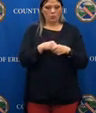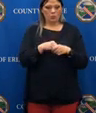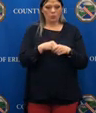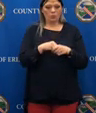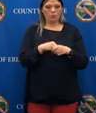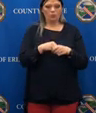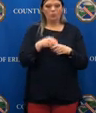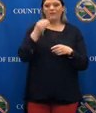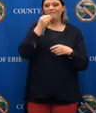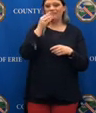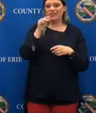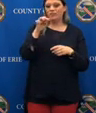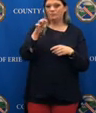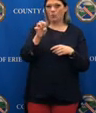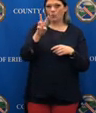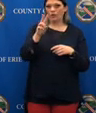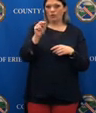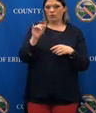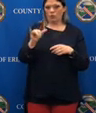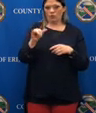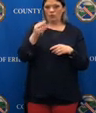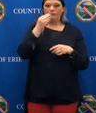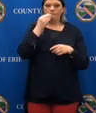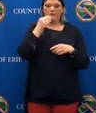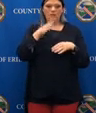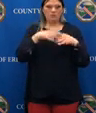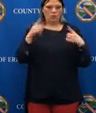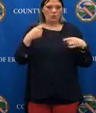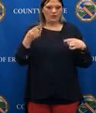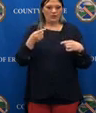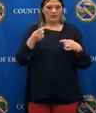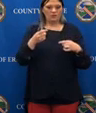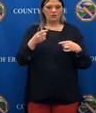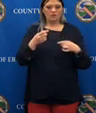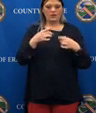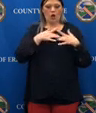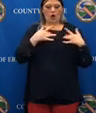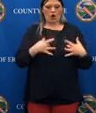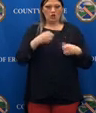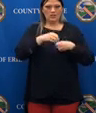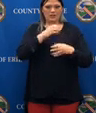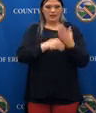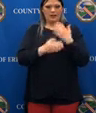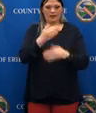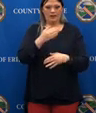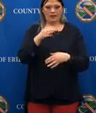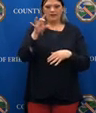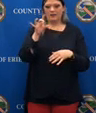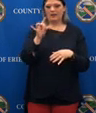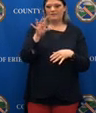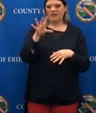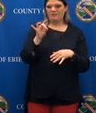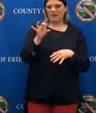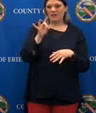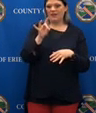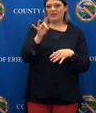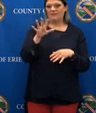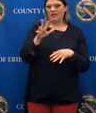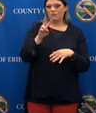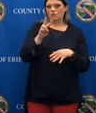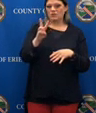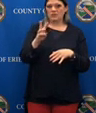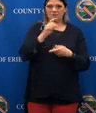Feed More Western New York, which is Meals on Wheels of Western New York, and Hearts and Hands. You can call 858-8526 if you need